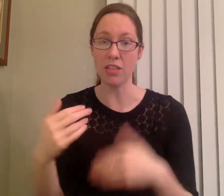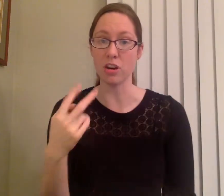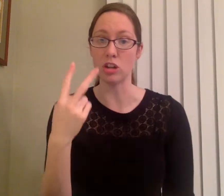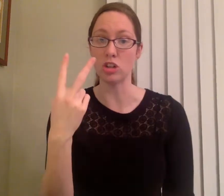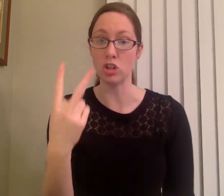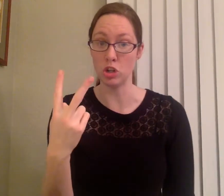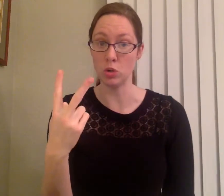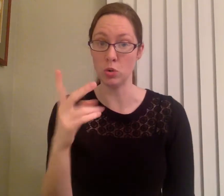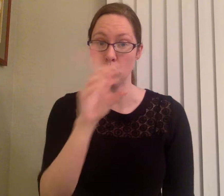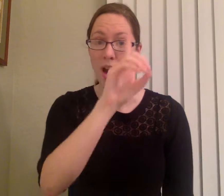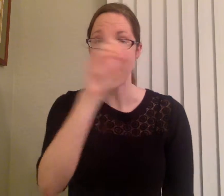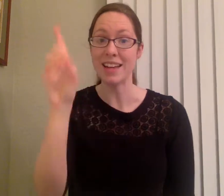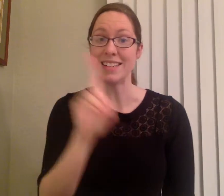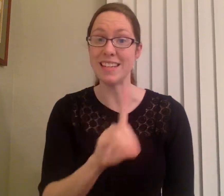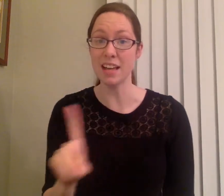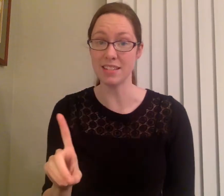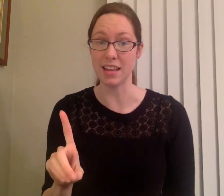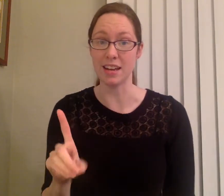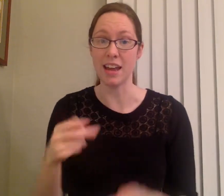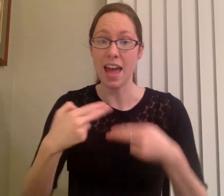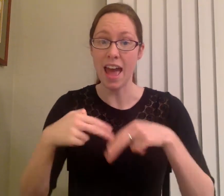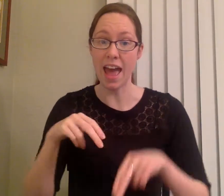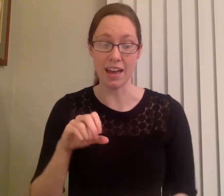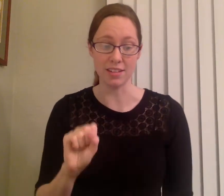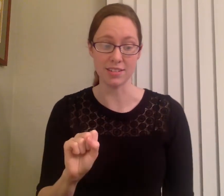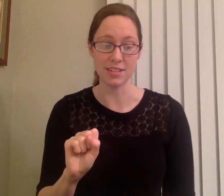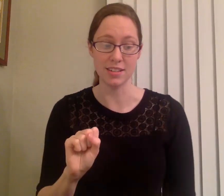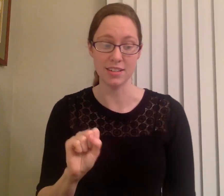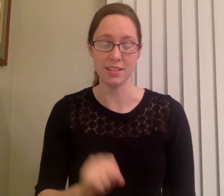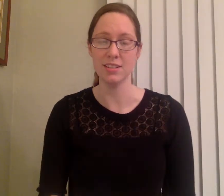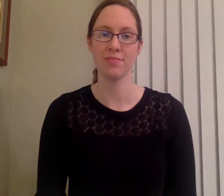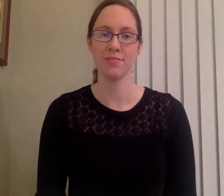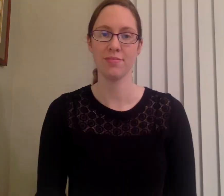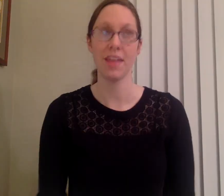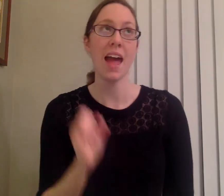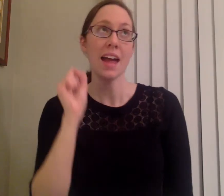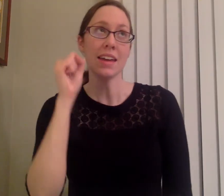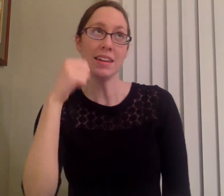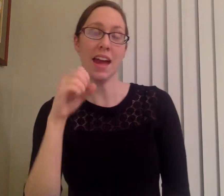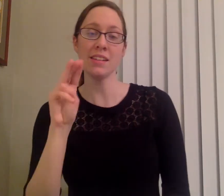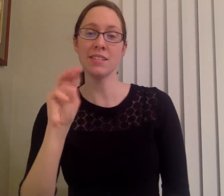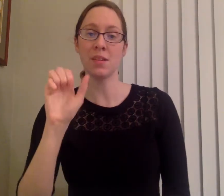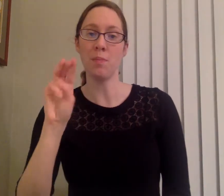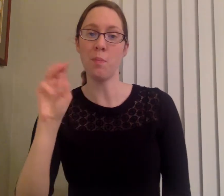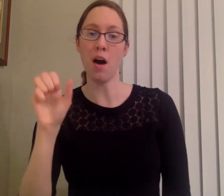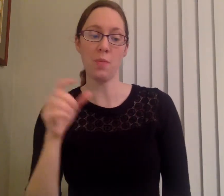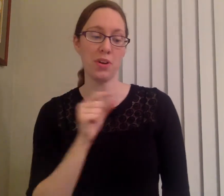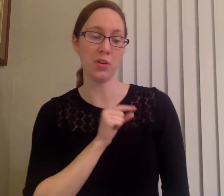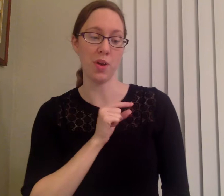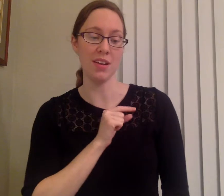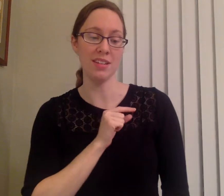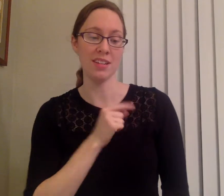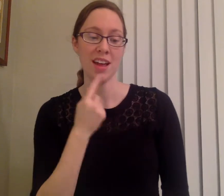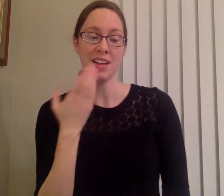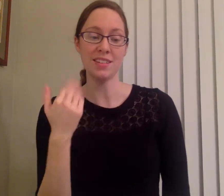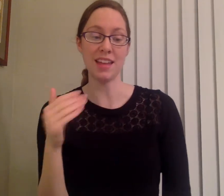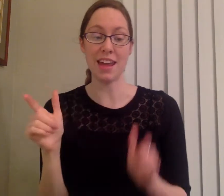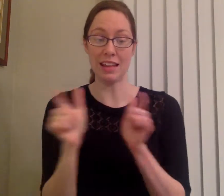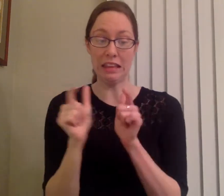gather 2 dozen eggs?" "Yes, Mama Grunt," said